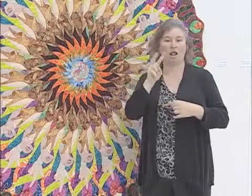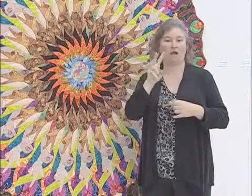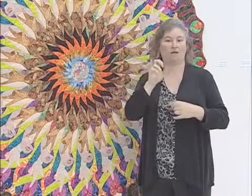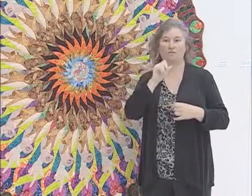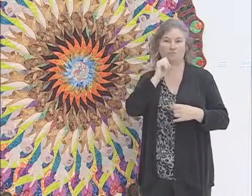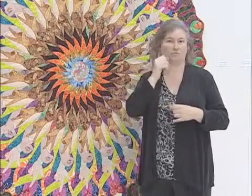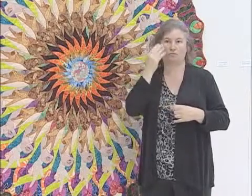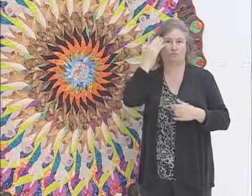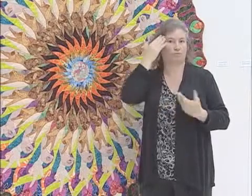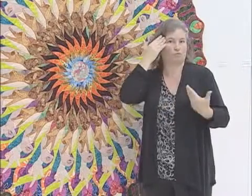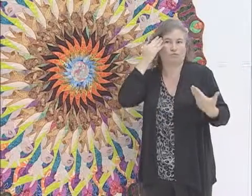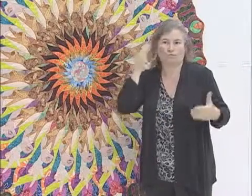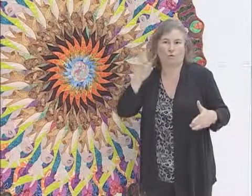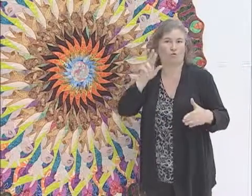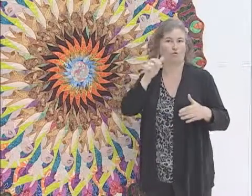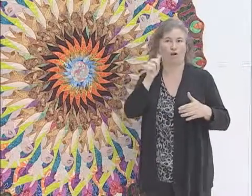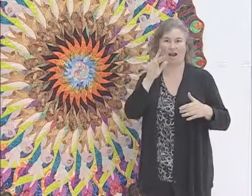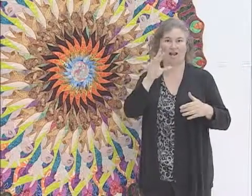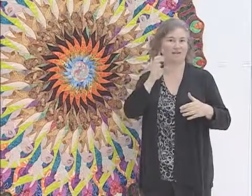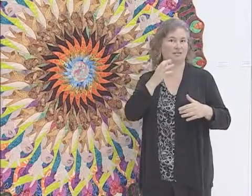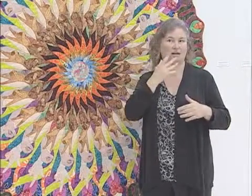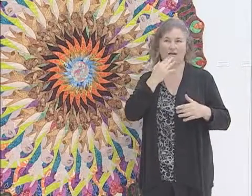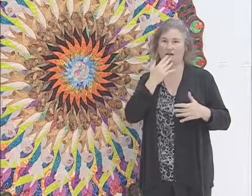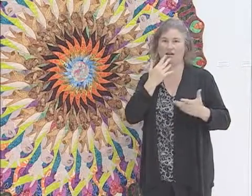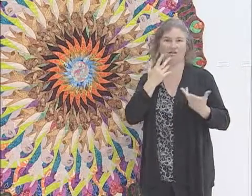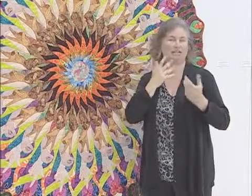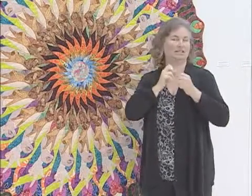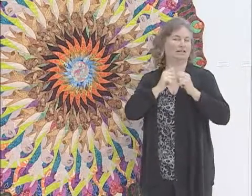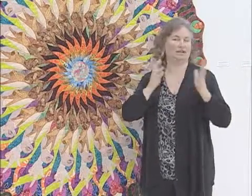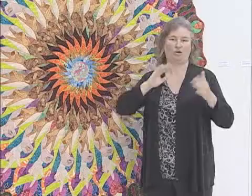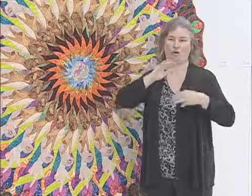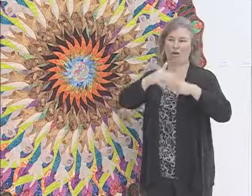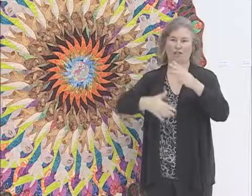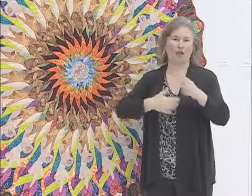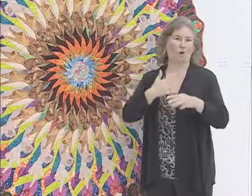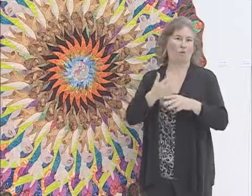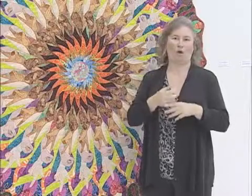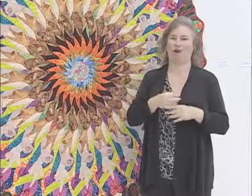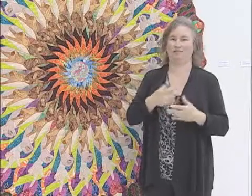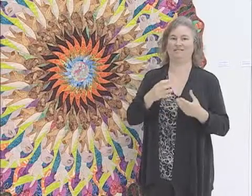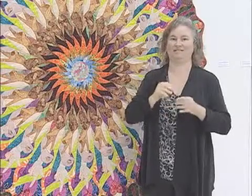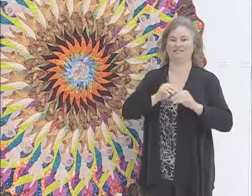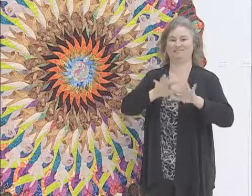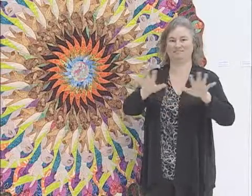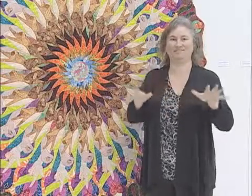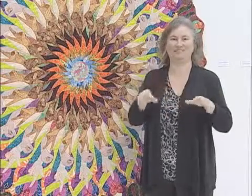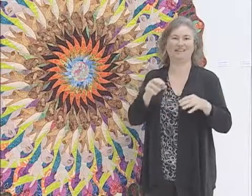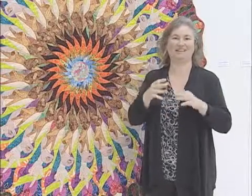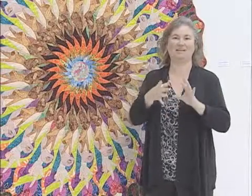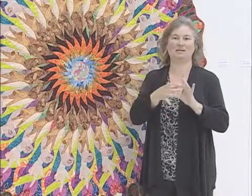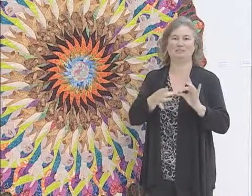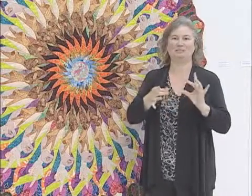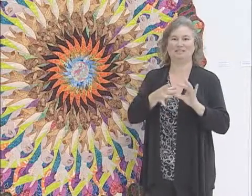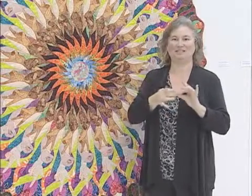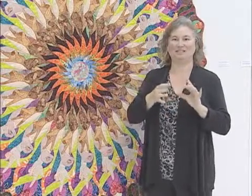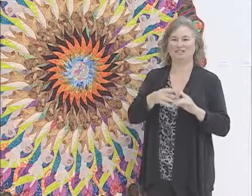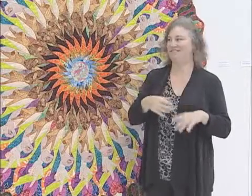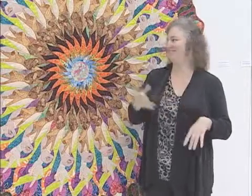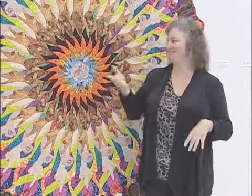from light to darker skin, because love knows no boundaries of color or race or creed. Love is all over the world, and it's